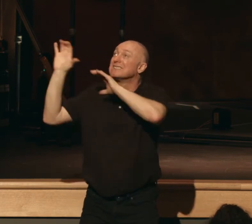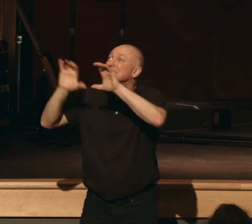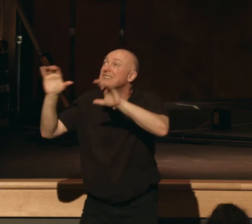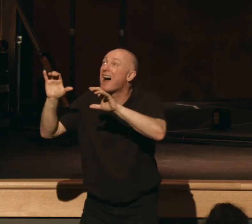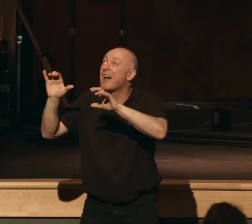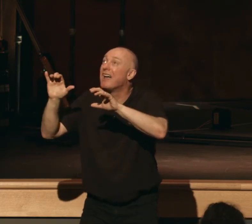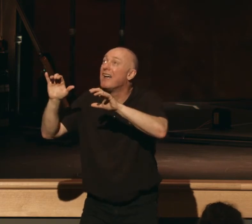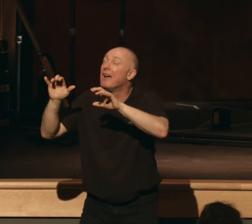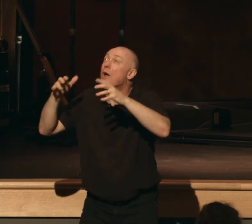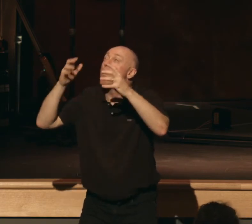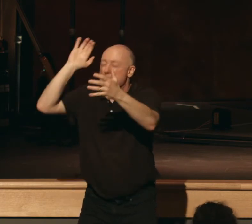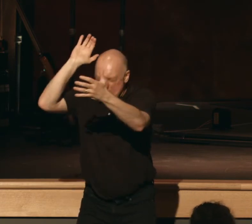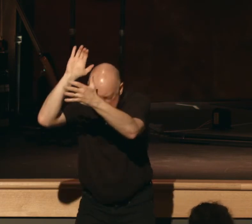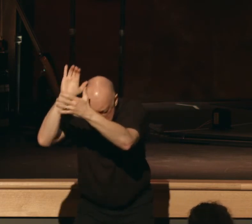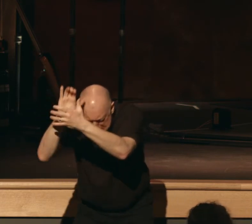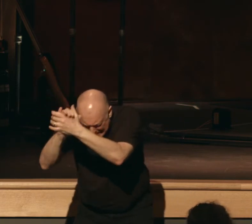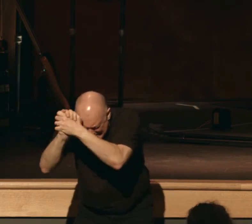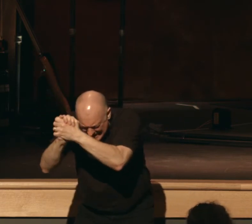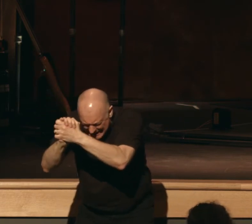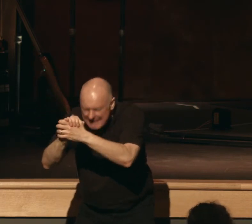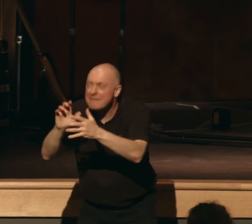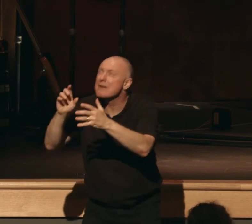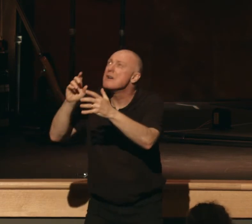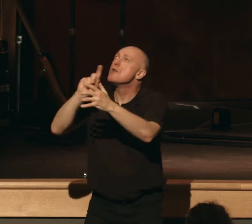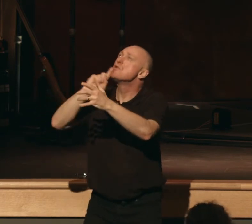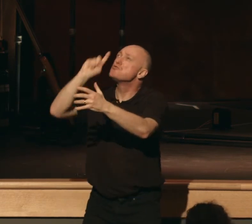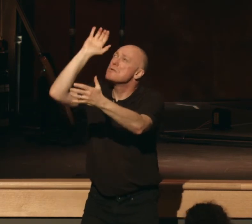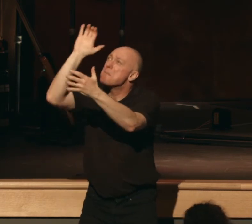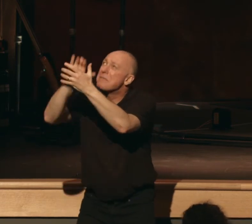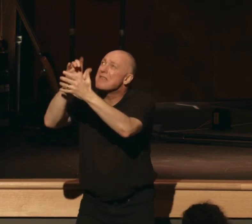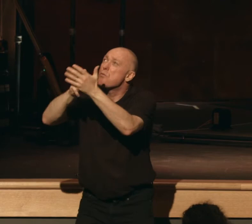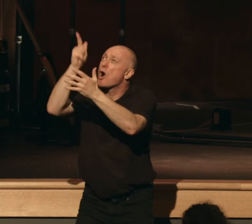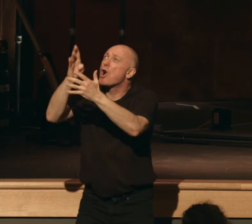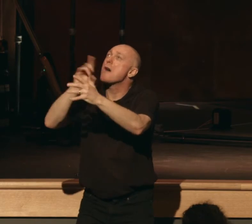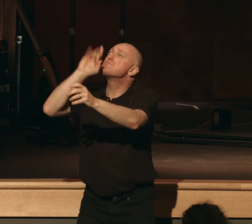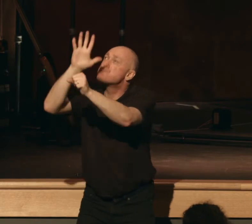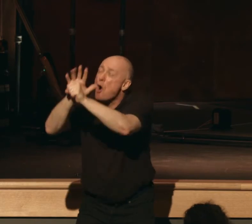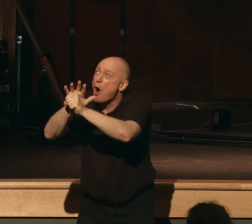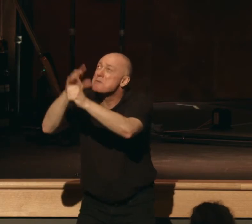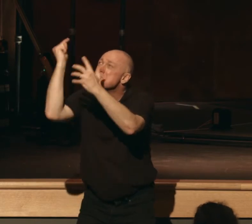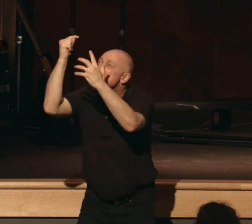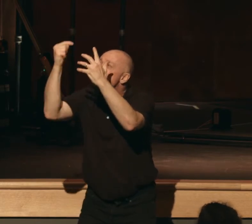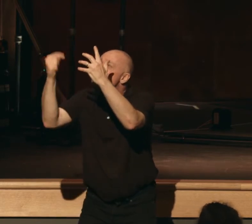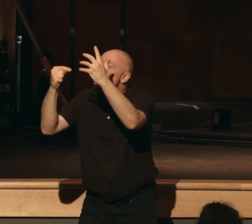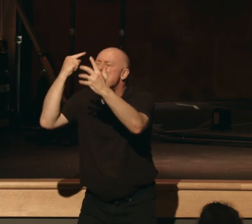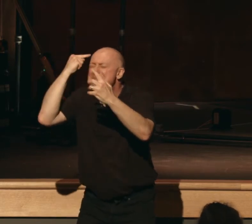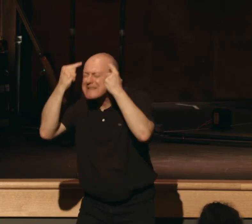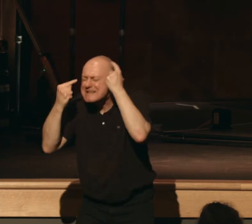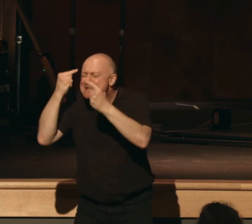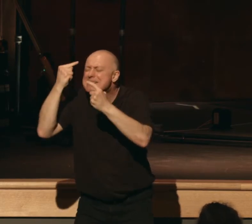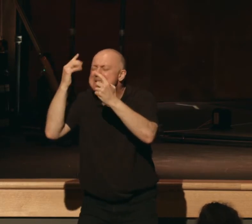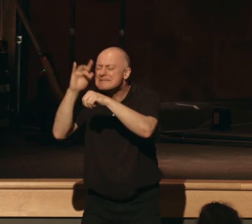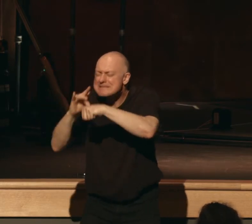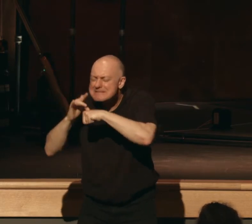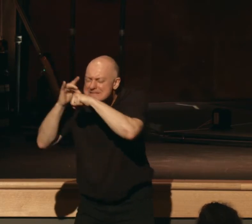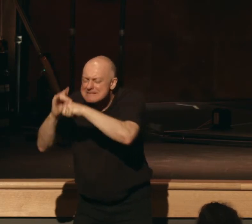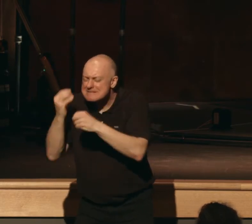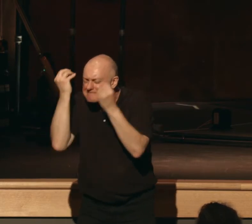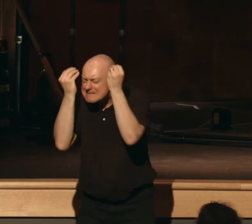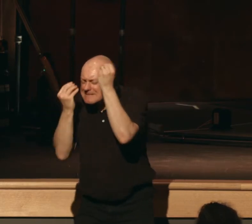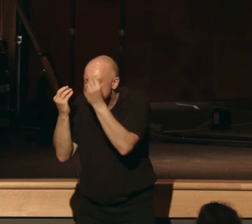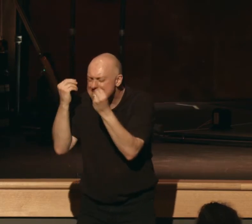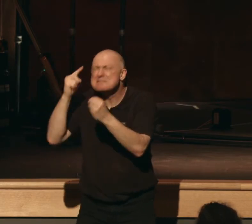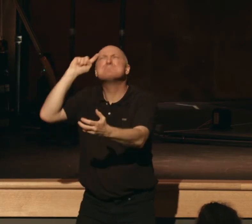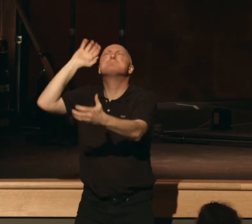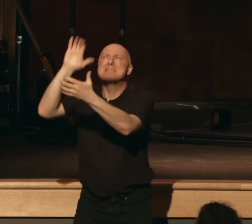done, great, glorious gospel truths, and as we truly believe what God has promised, and we think about it, and we dwell on it, and we meditate on it,